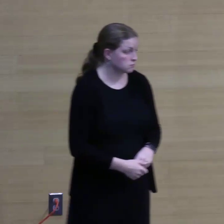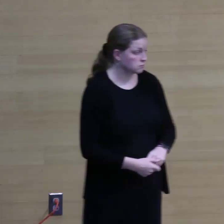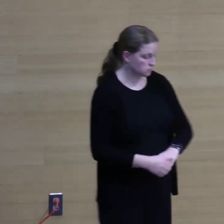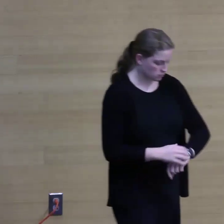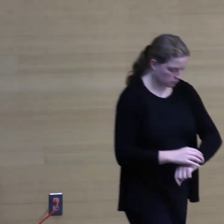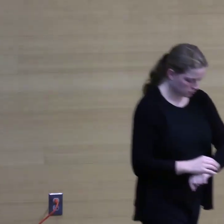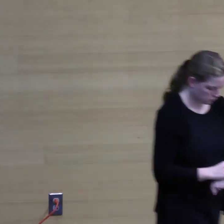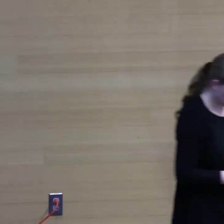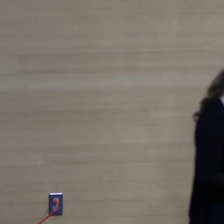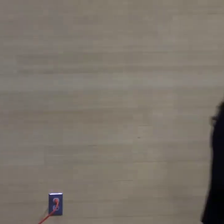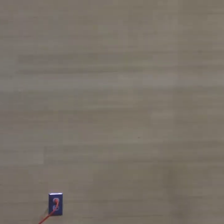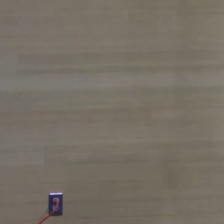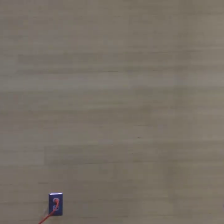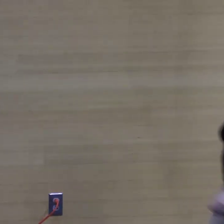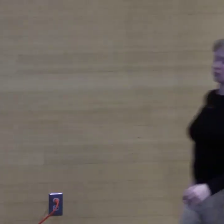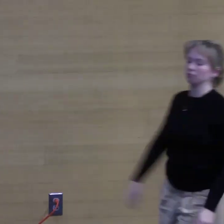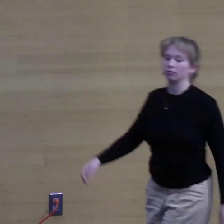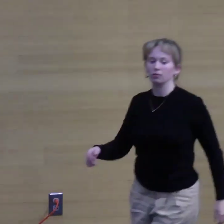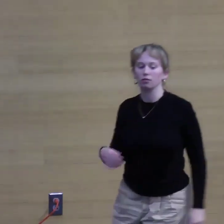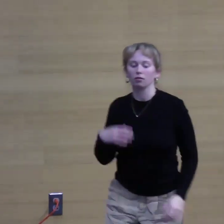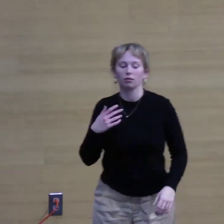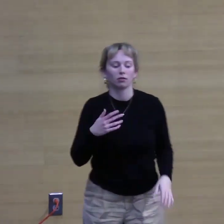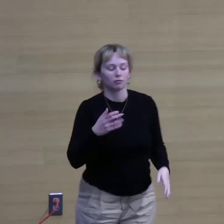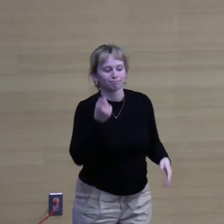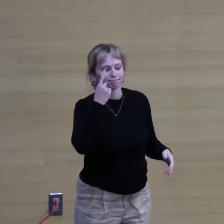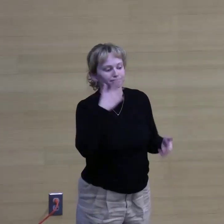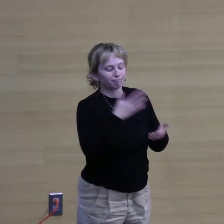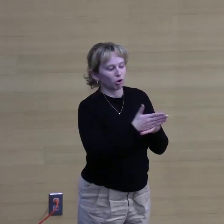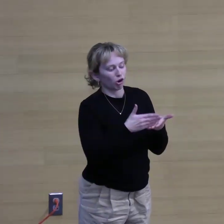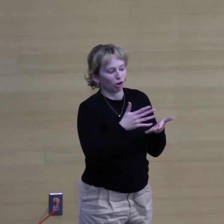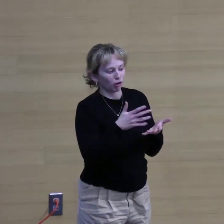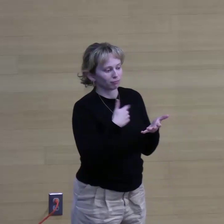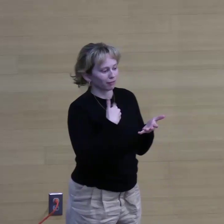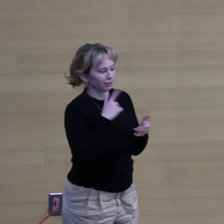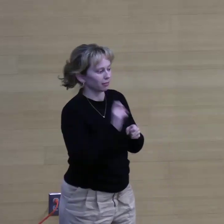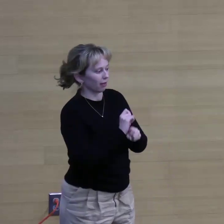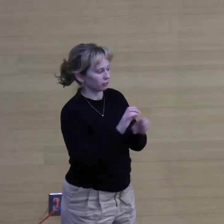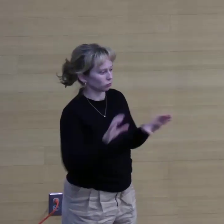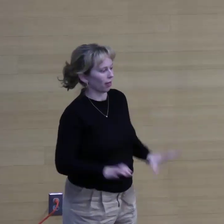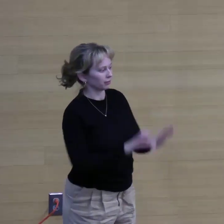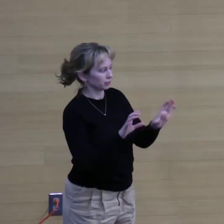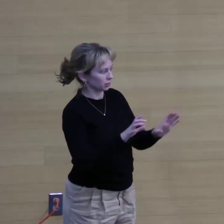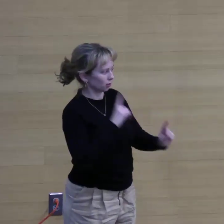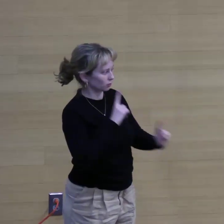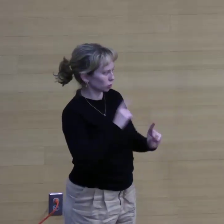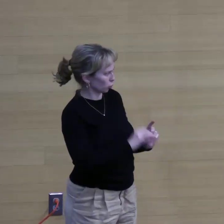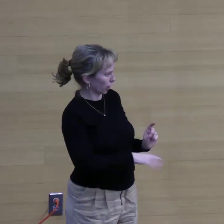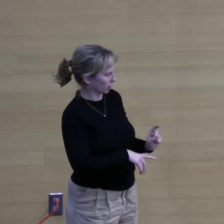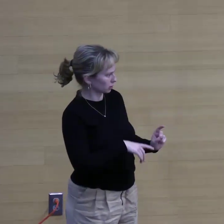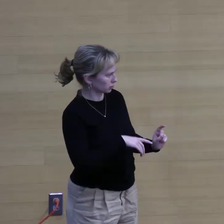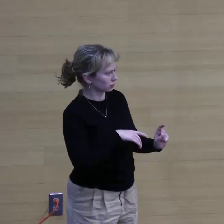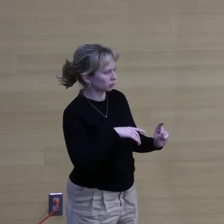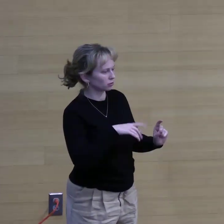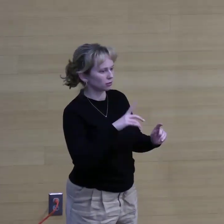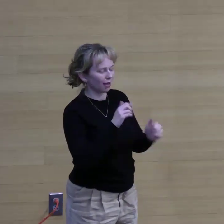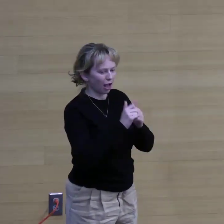is, as Laura said, is like actively having the conversation around consent in all the ways that it would show up in that